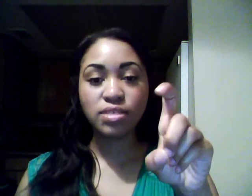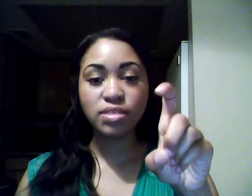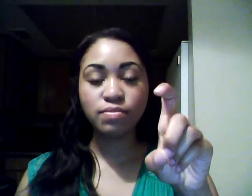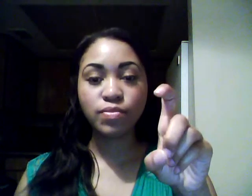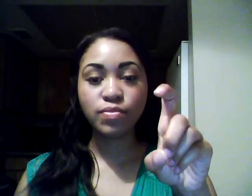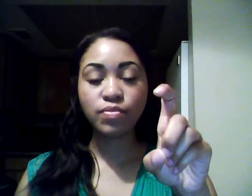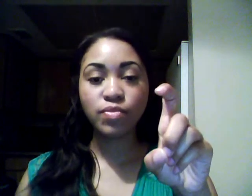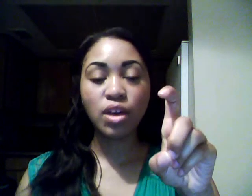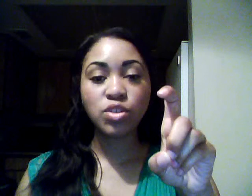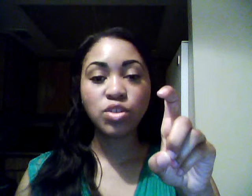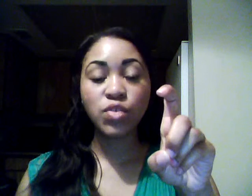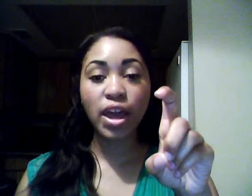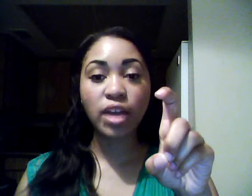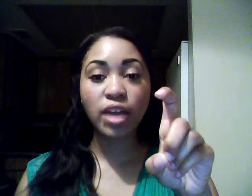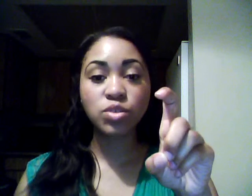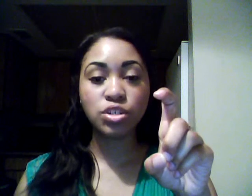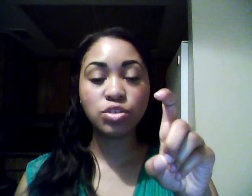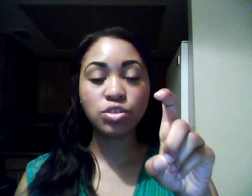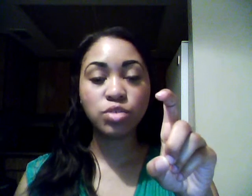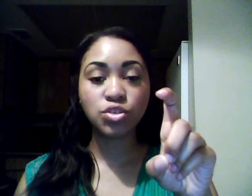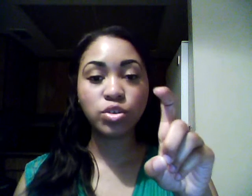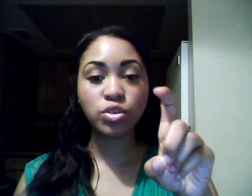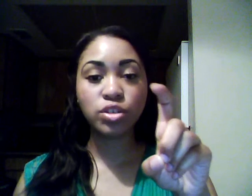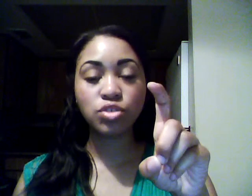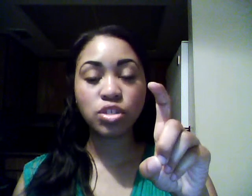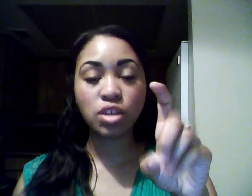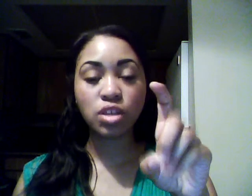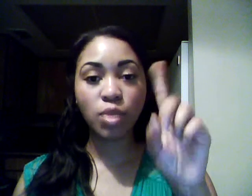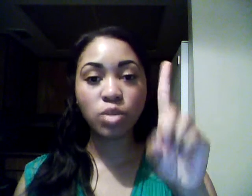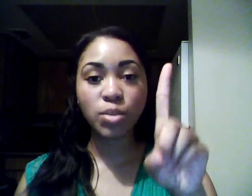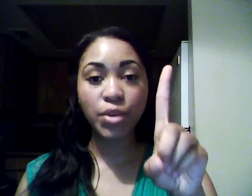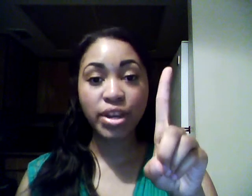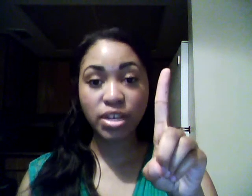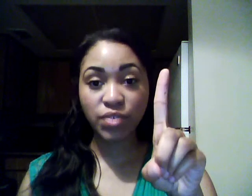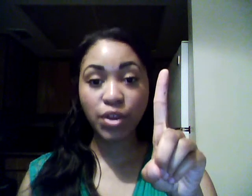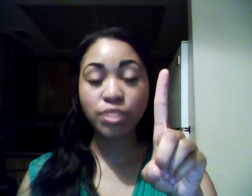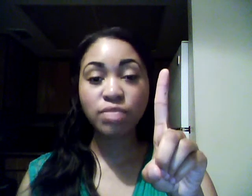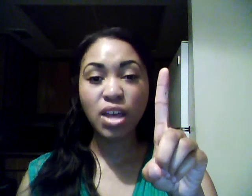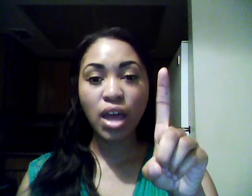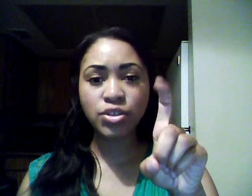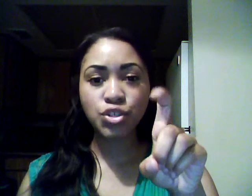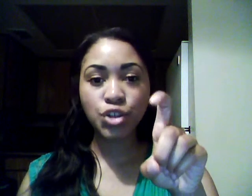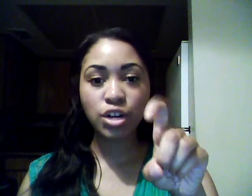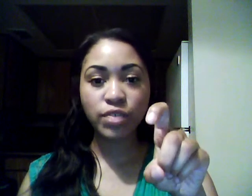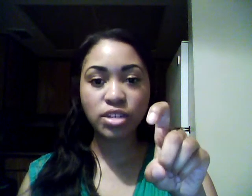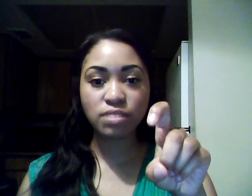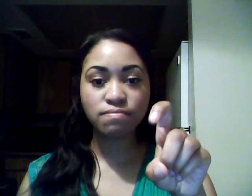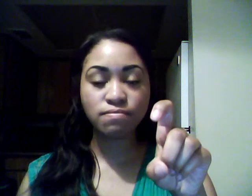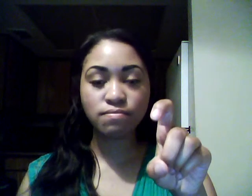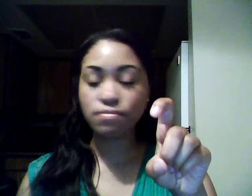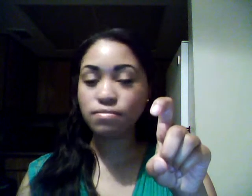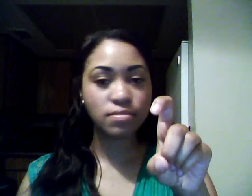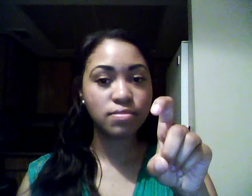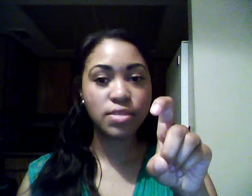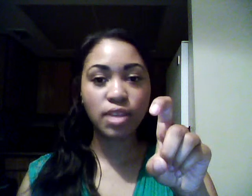X. So for X, what you're going to do is you're going to just hold up your index finger, and then just curve it. It's